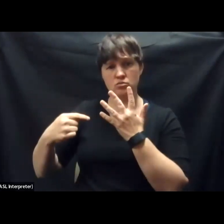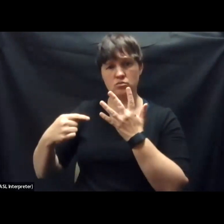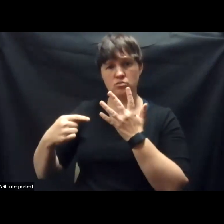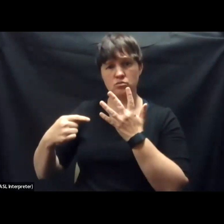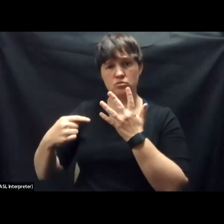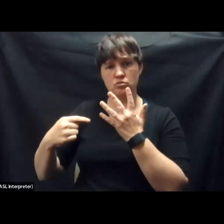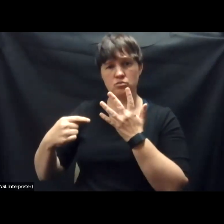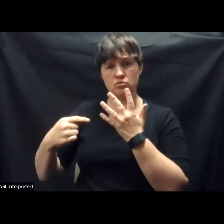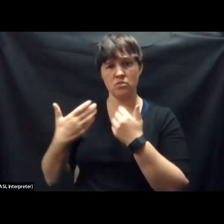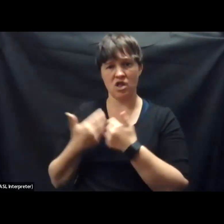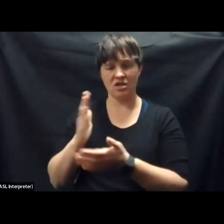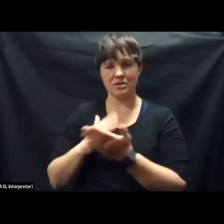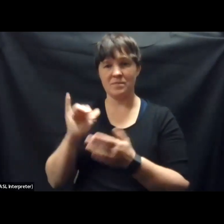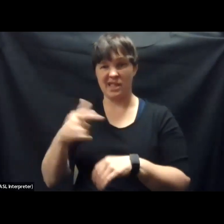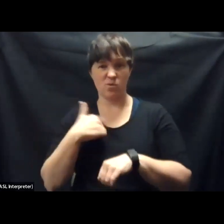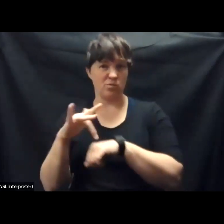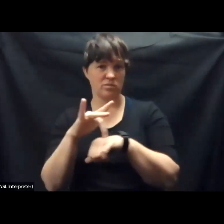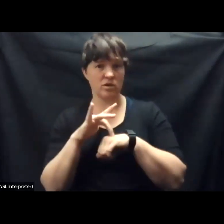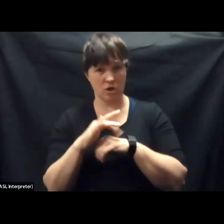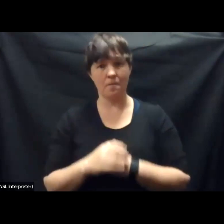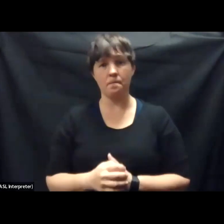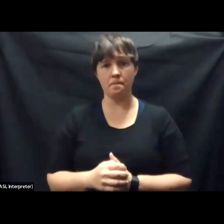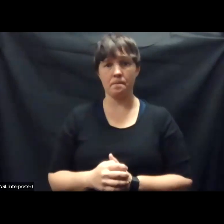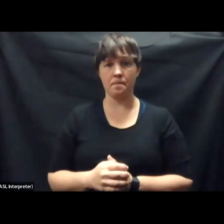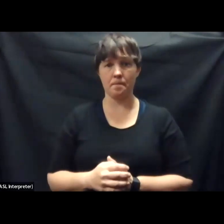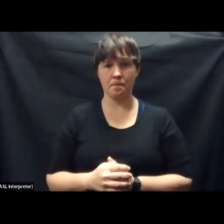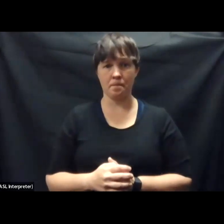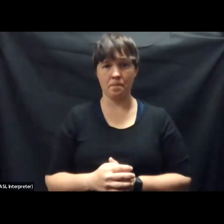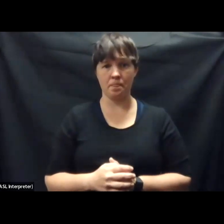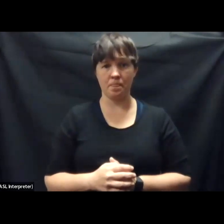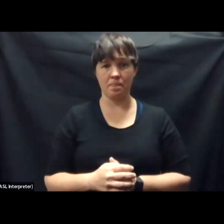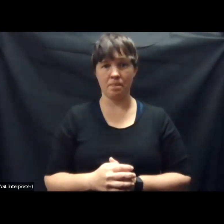Sorry, lost some of that. Touch on. Oh, I missed that last word on.